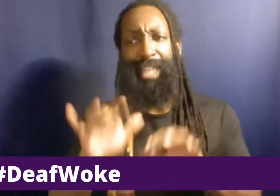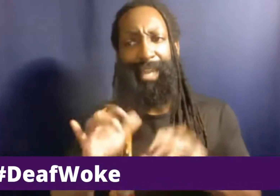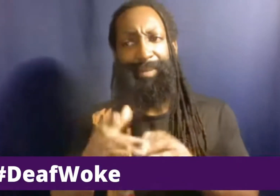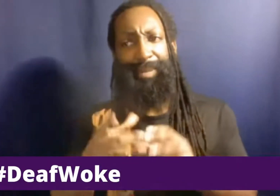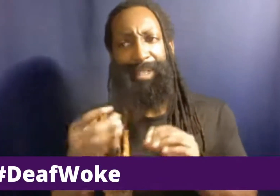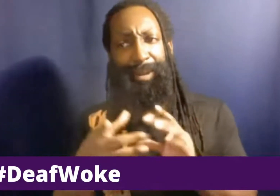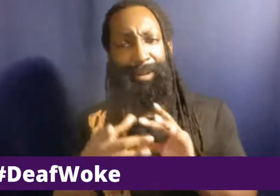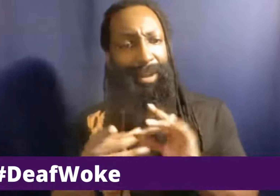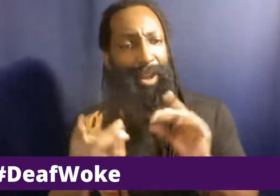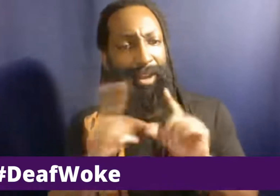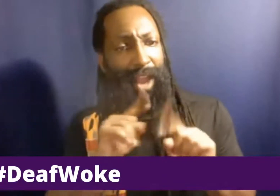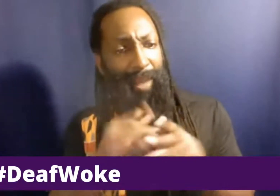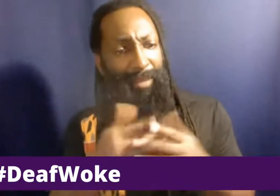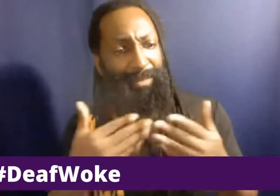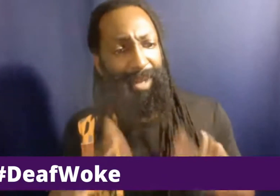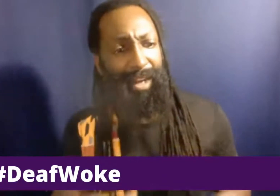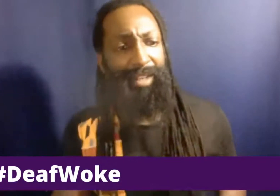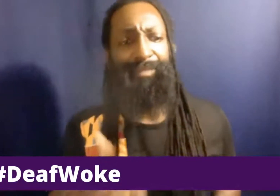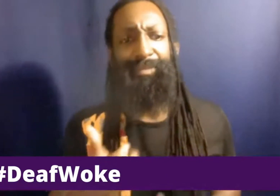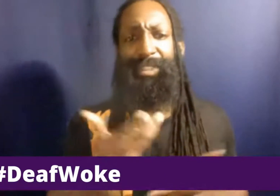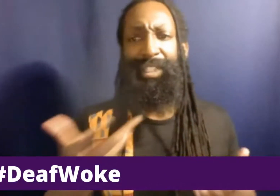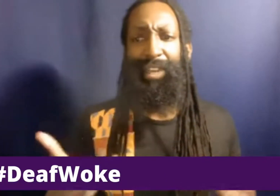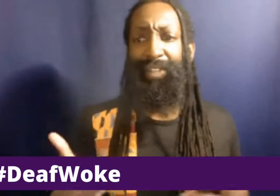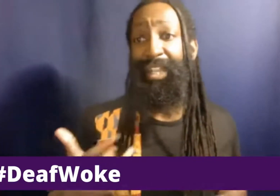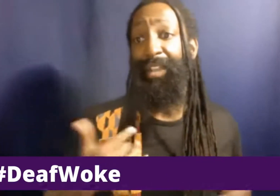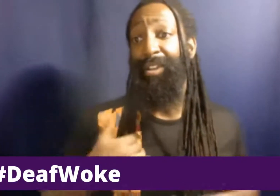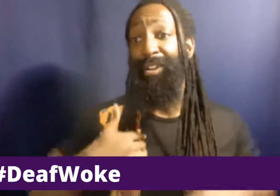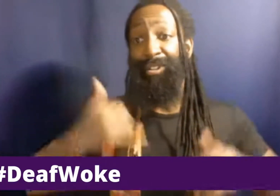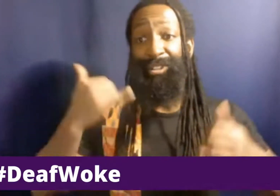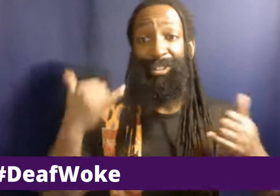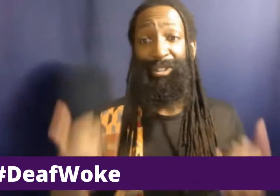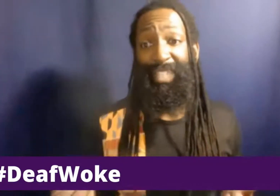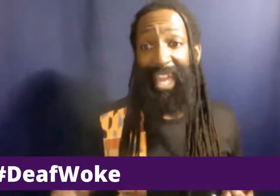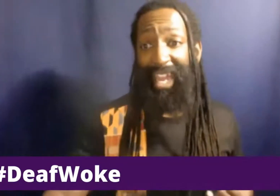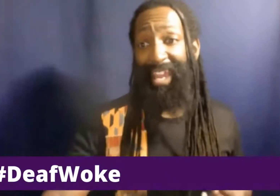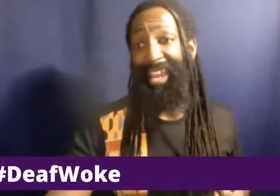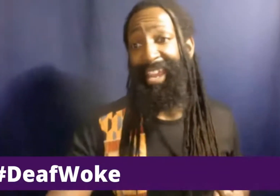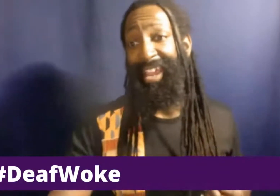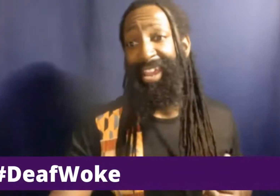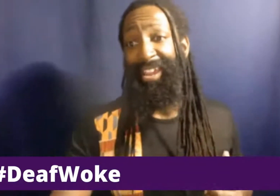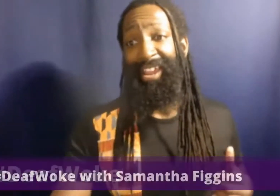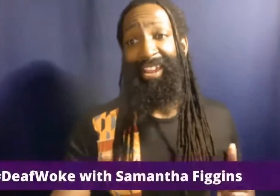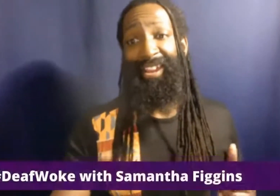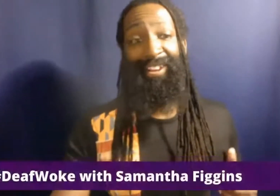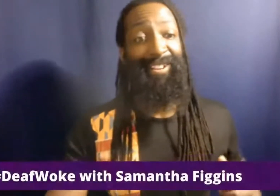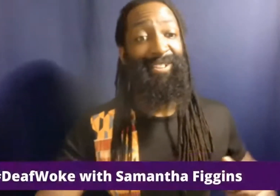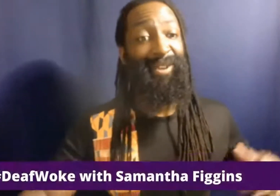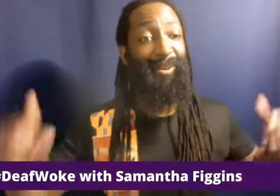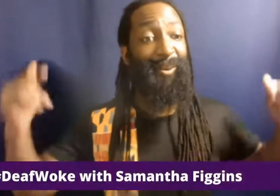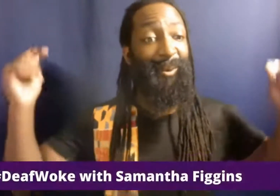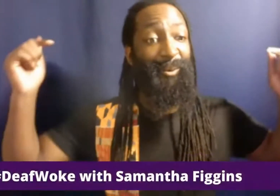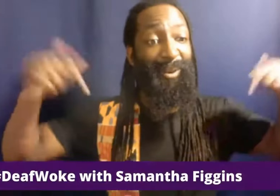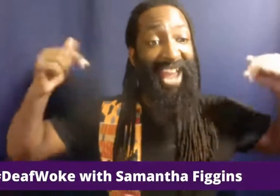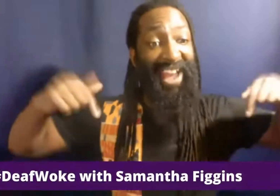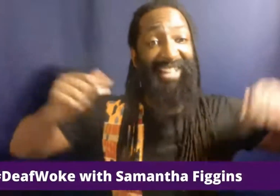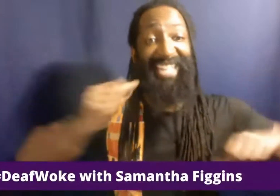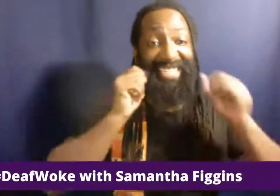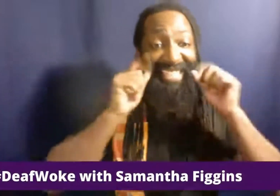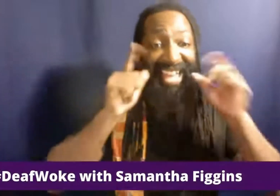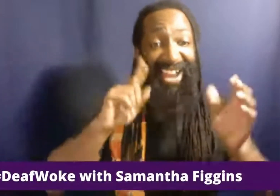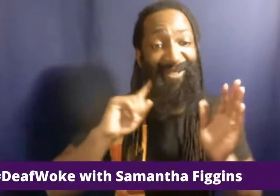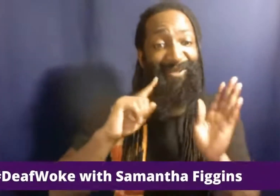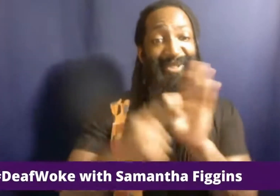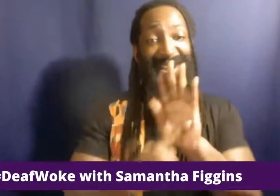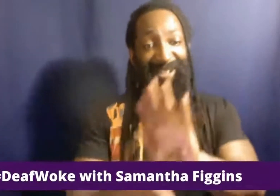You can type in the comment box and everything. Well, today, yeah, you know, we have